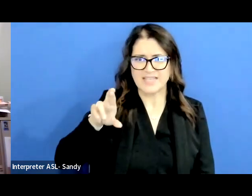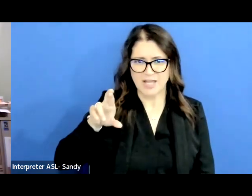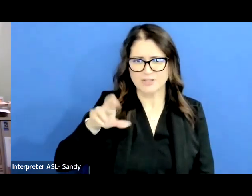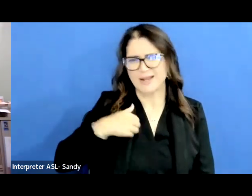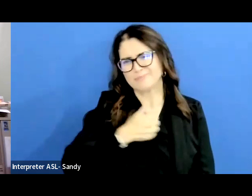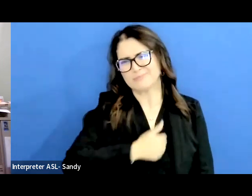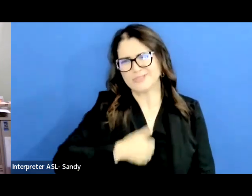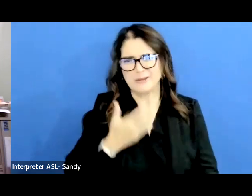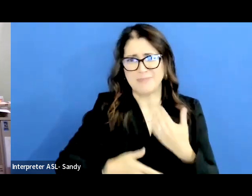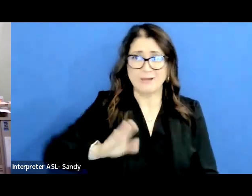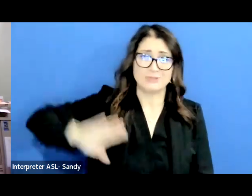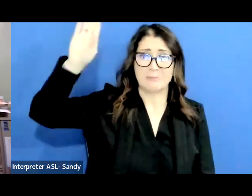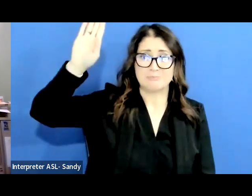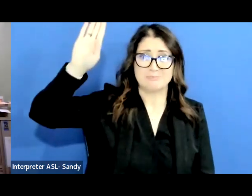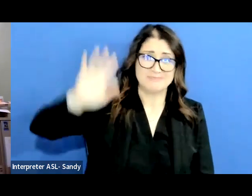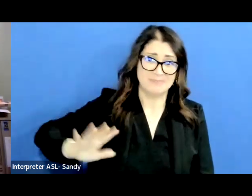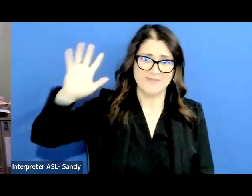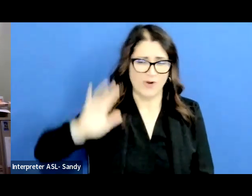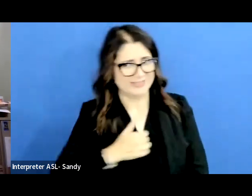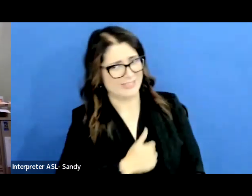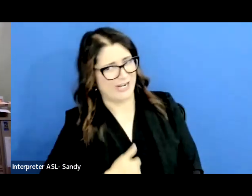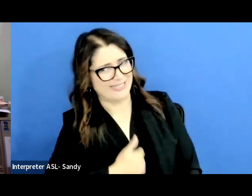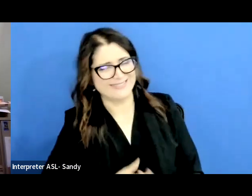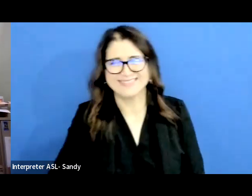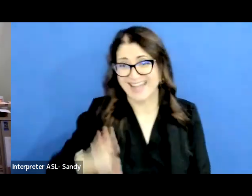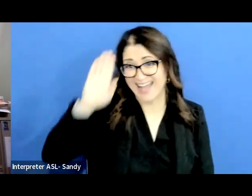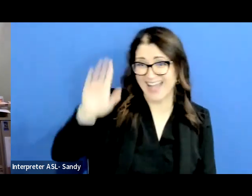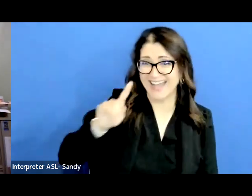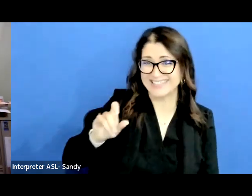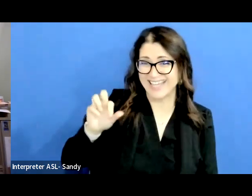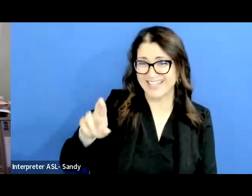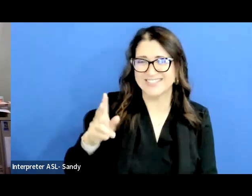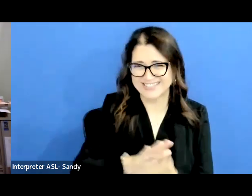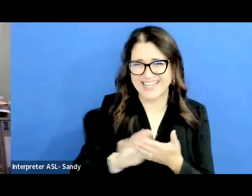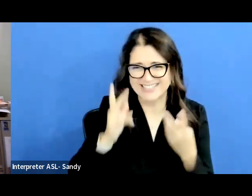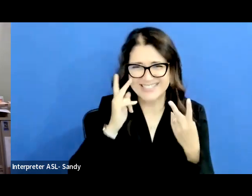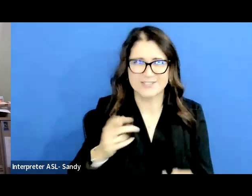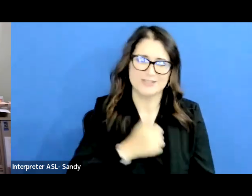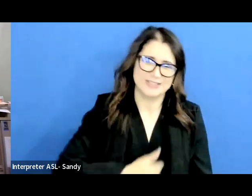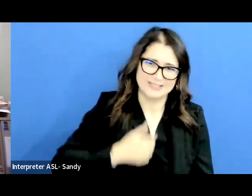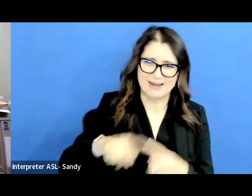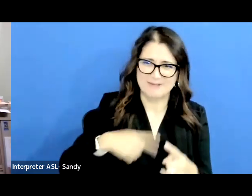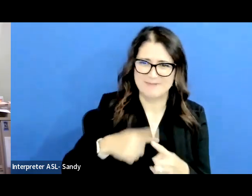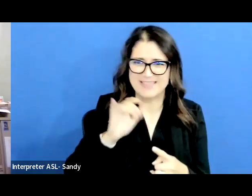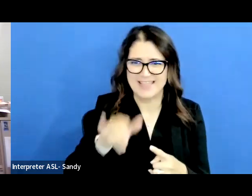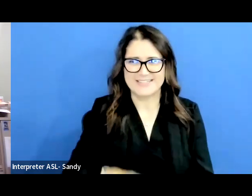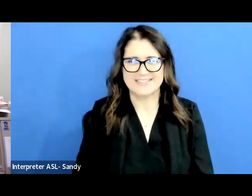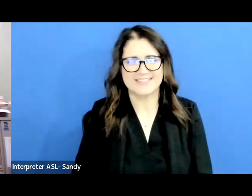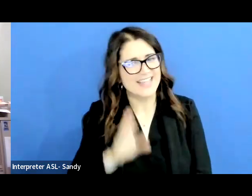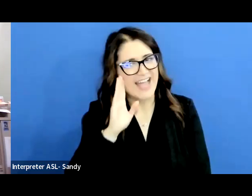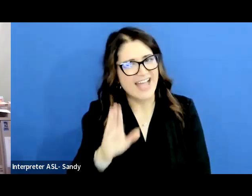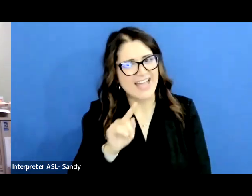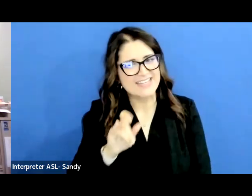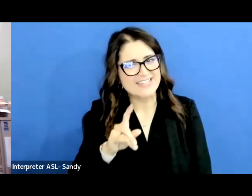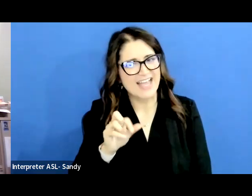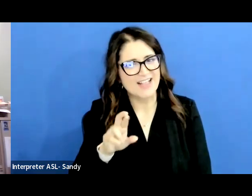earlier. My Oh, apologies. sorry. Hi, Tyler. Nice to see you. Hi, nice to see you. Sorry about that. Hi, Tyler.